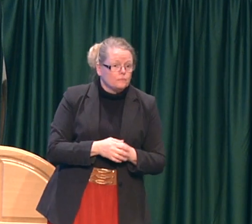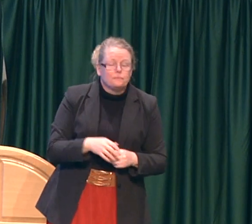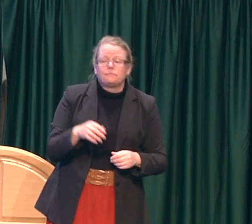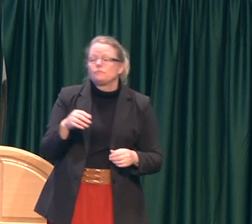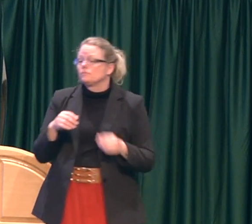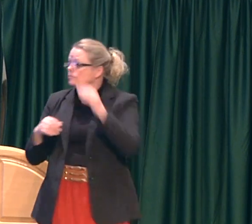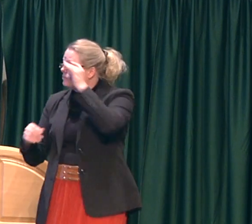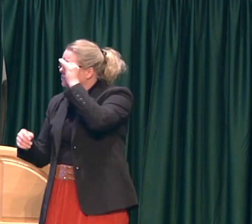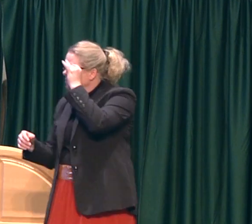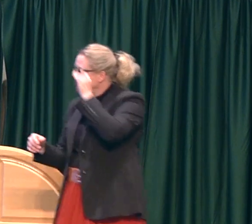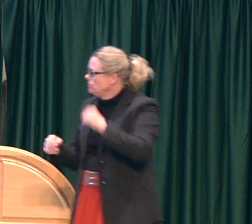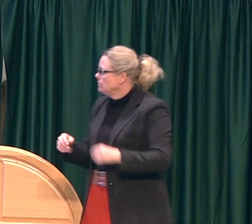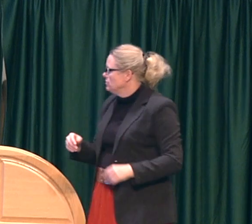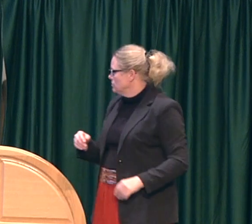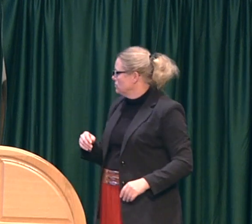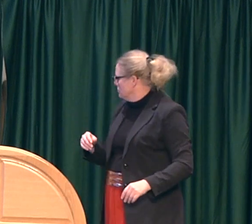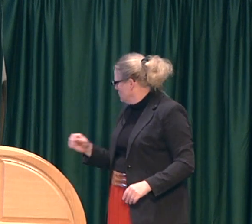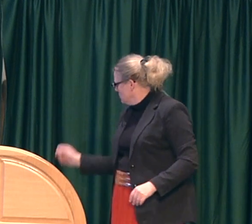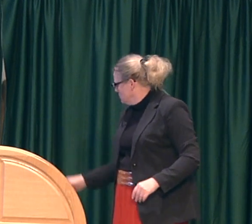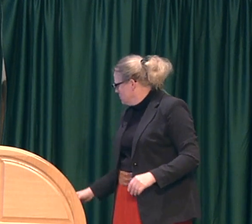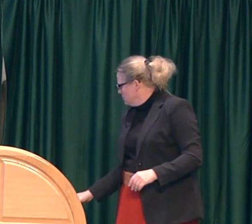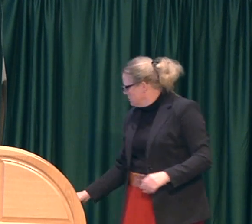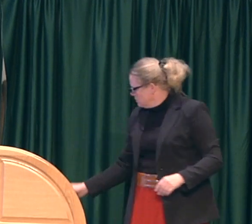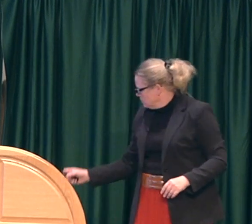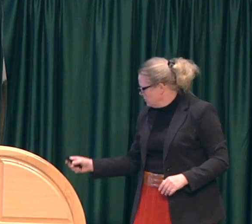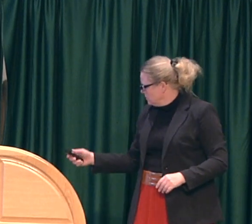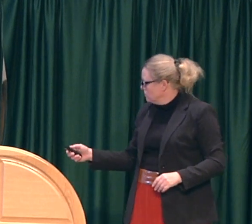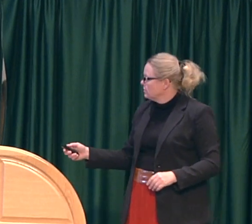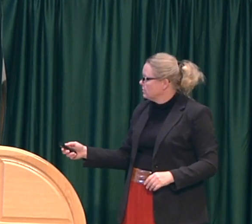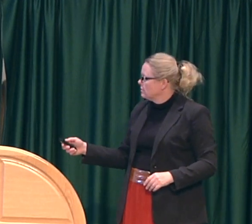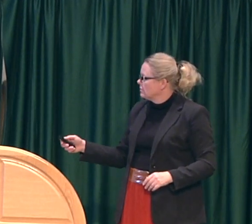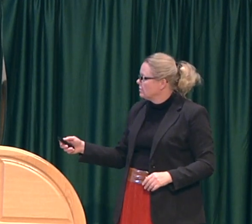then the on-site interpreter can continue the interpretation of the appointment.